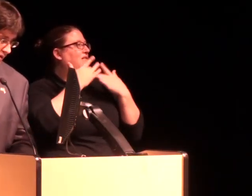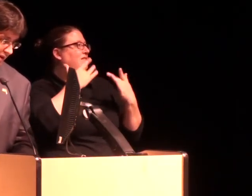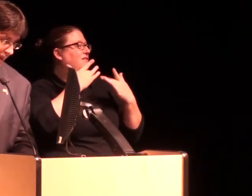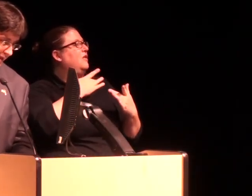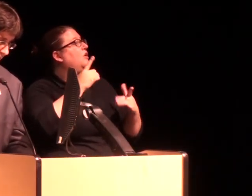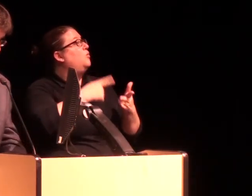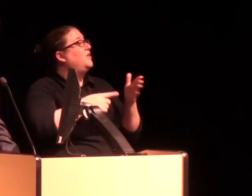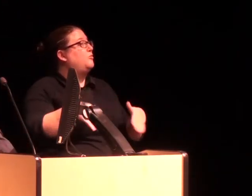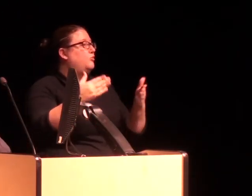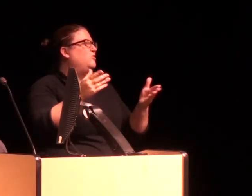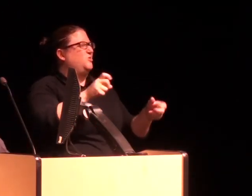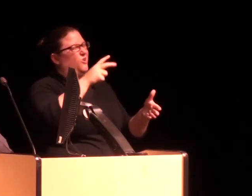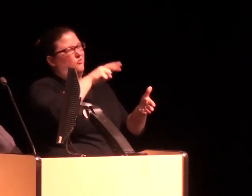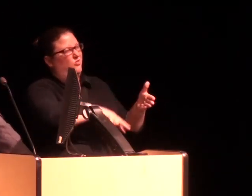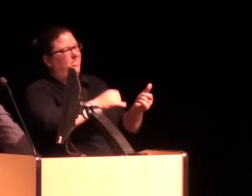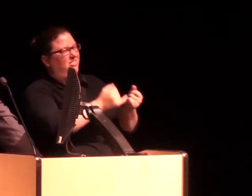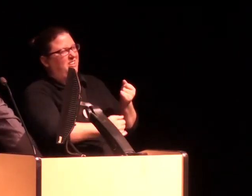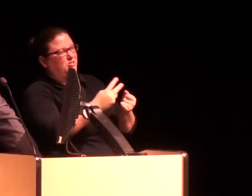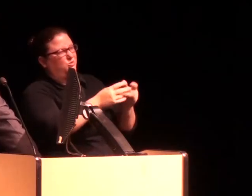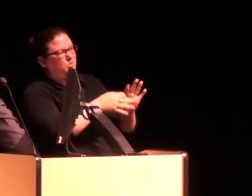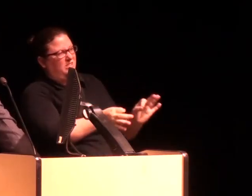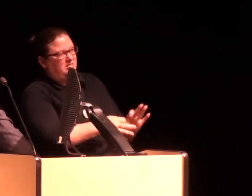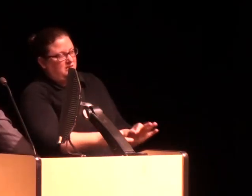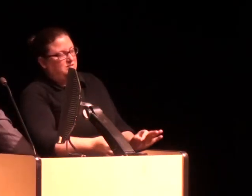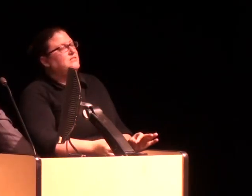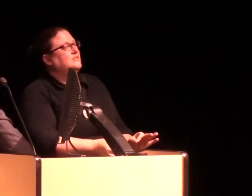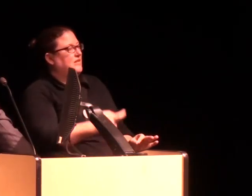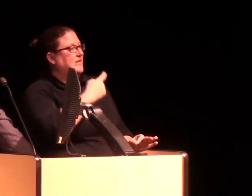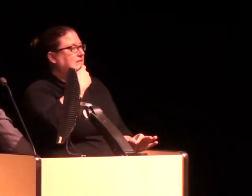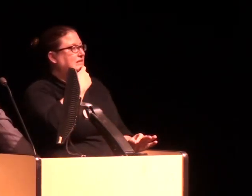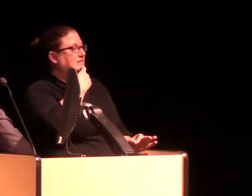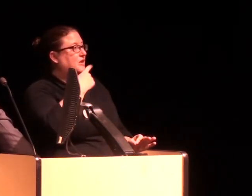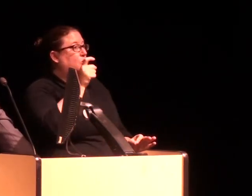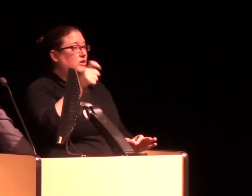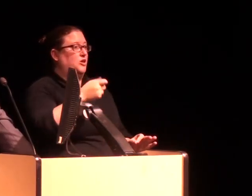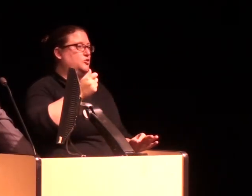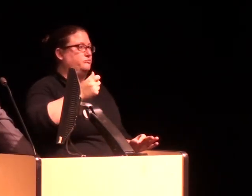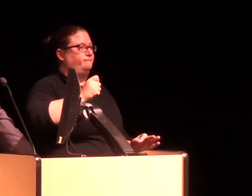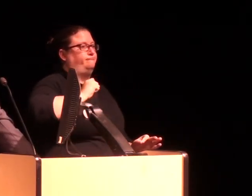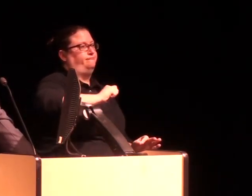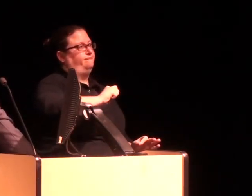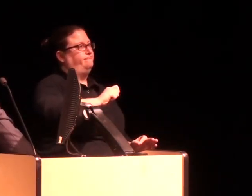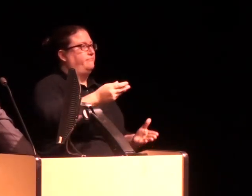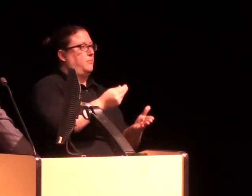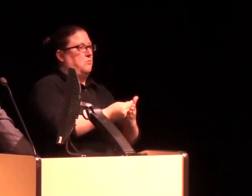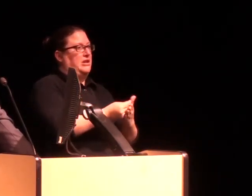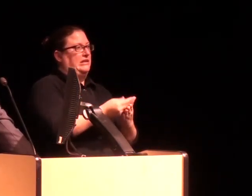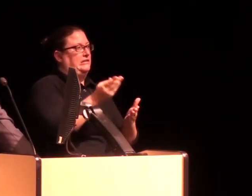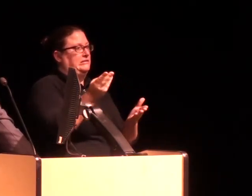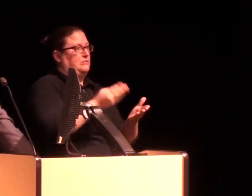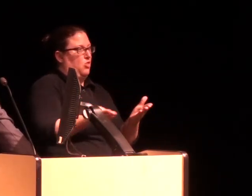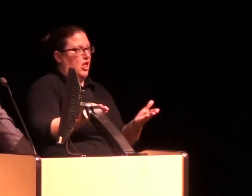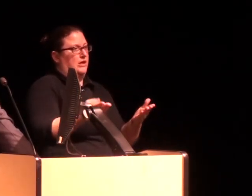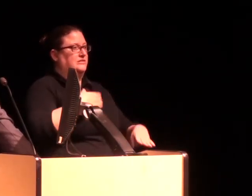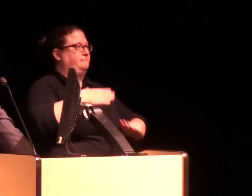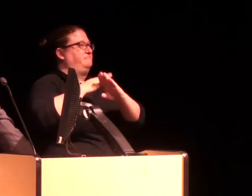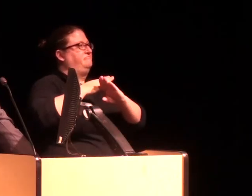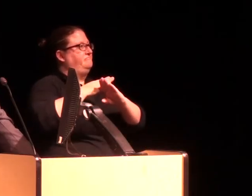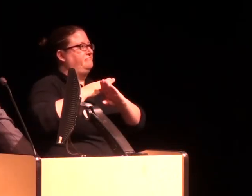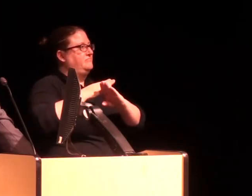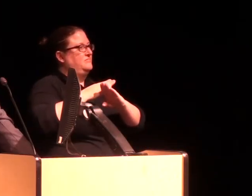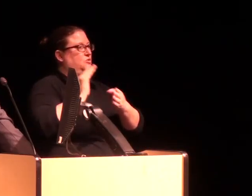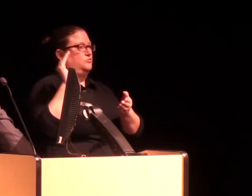read the last two sentences. And he said, we need to deny money and supplies to Cuba, to decrease monetary